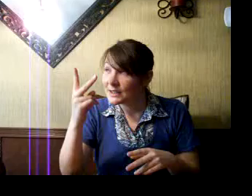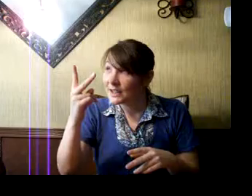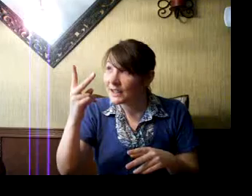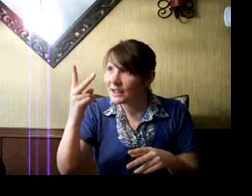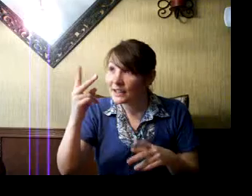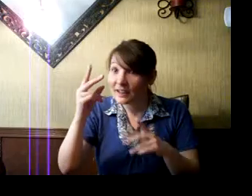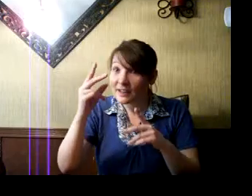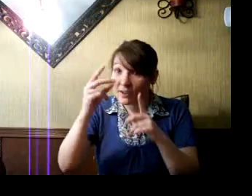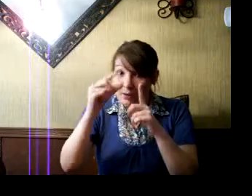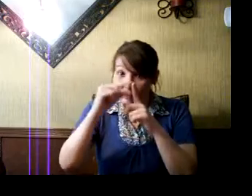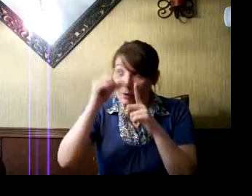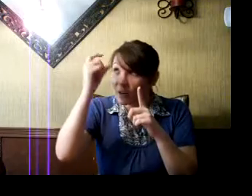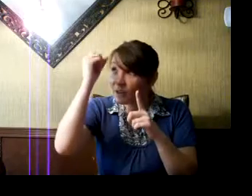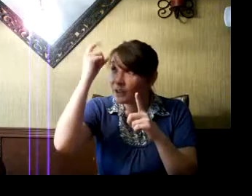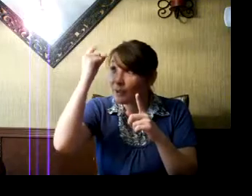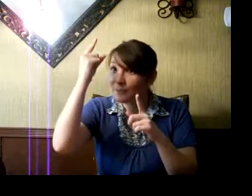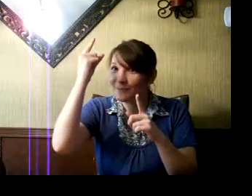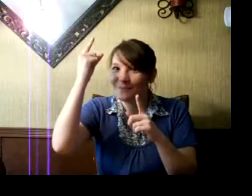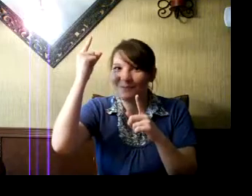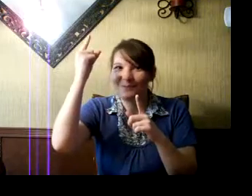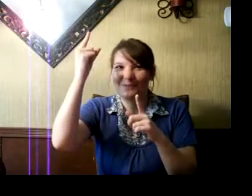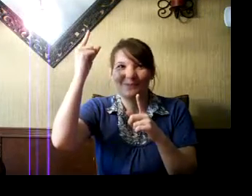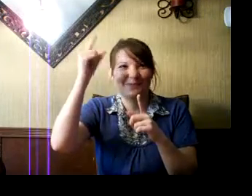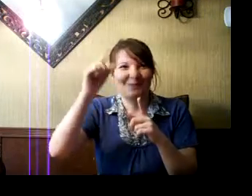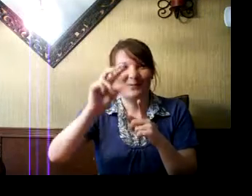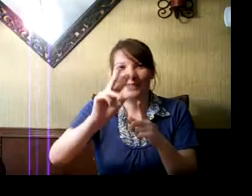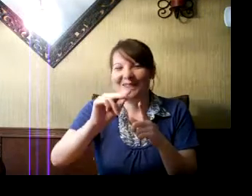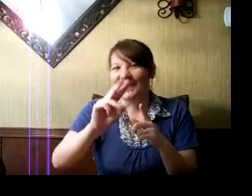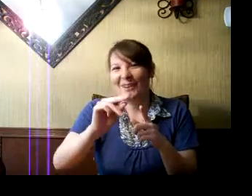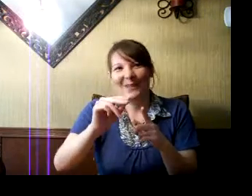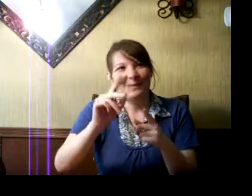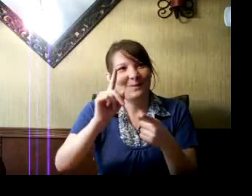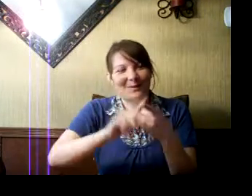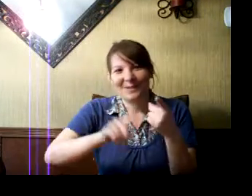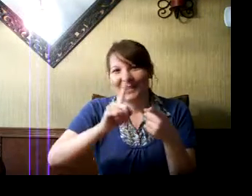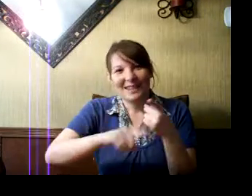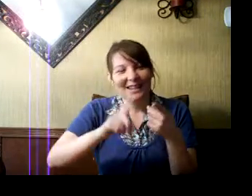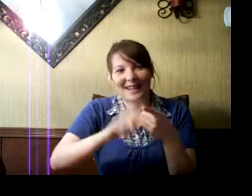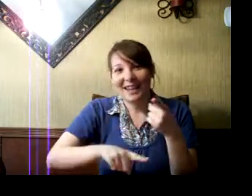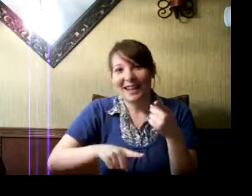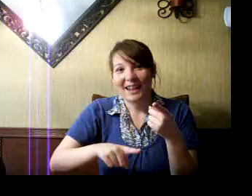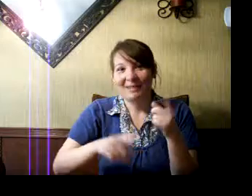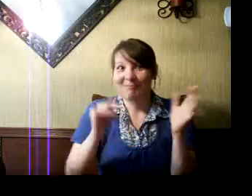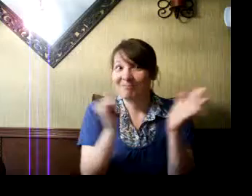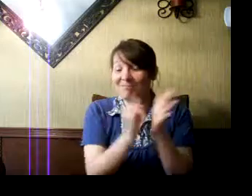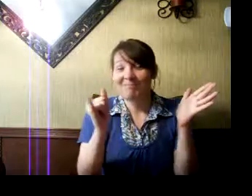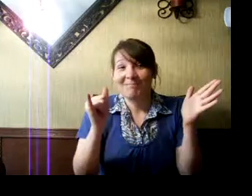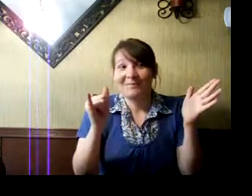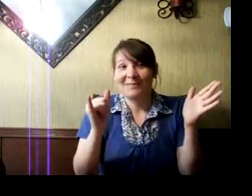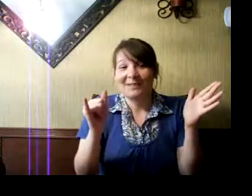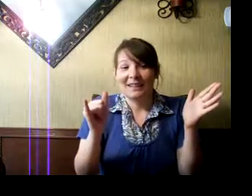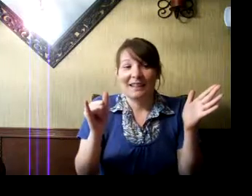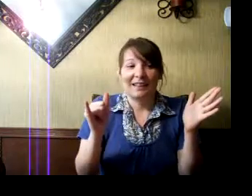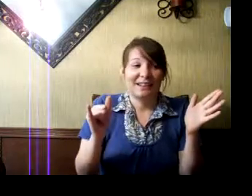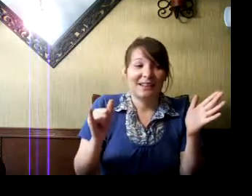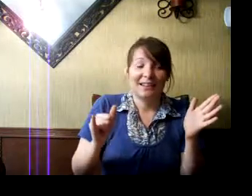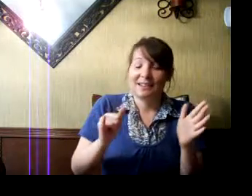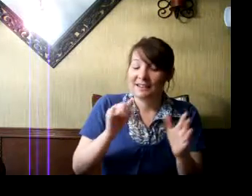man-made, created type of idea. But we do use that language. So what we do is we have this abstraction